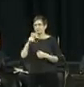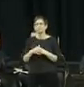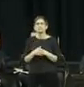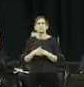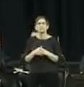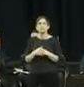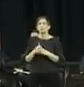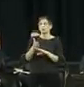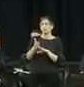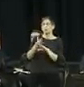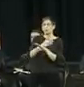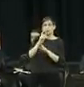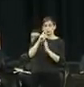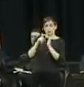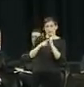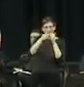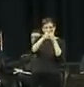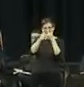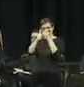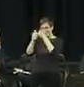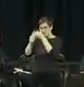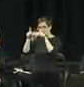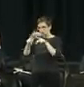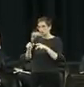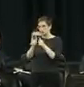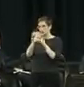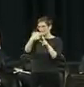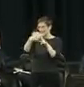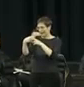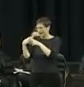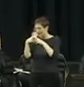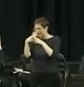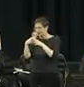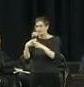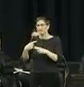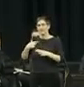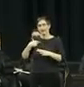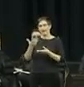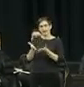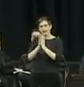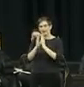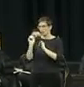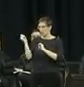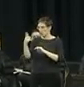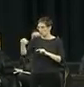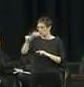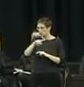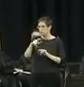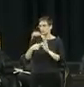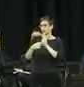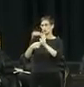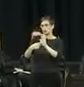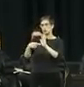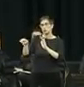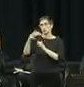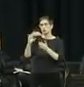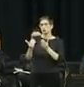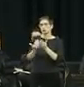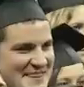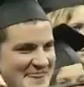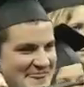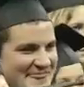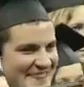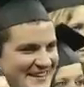before we recognize each of you individually, I ask all of you to mark your new status as graduates